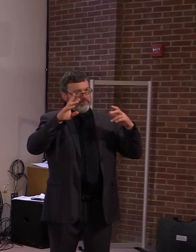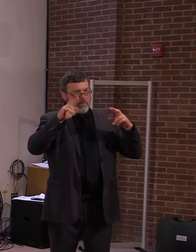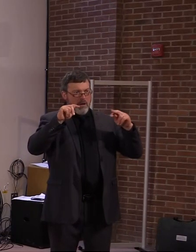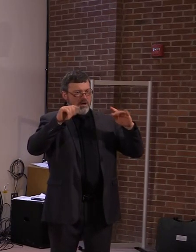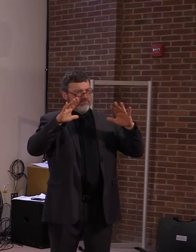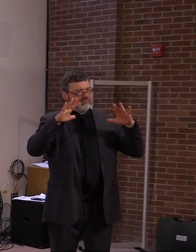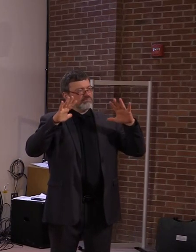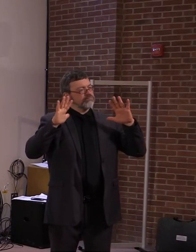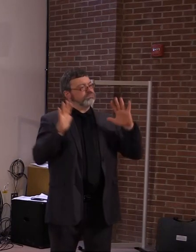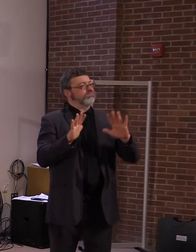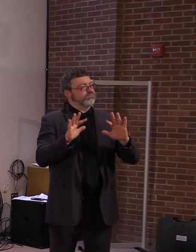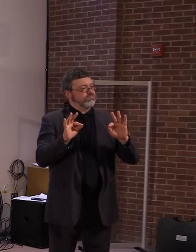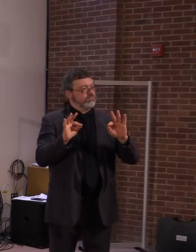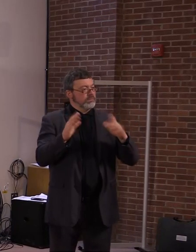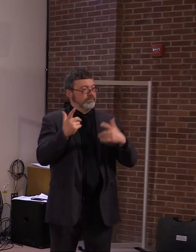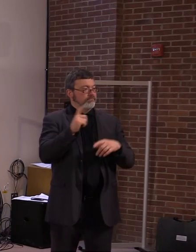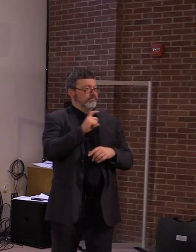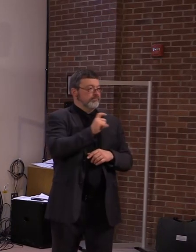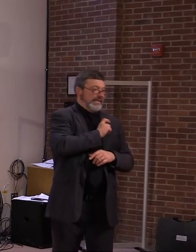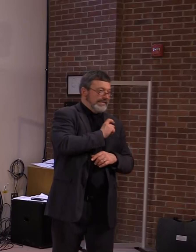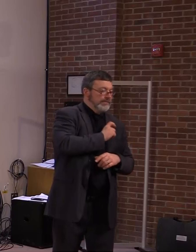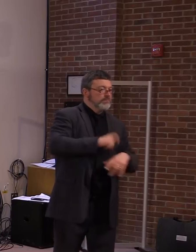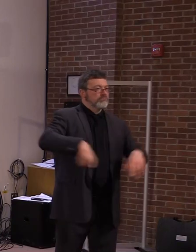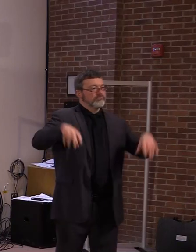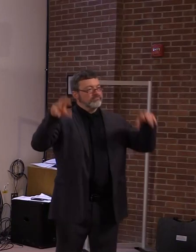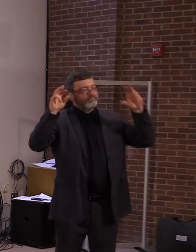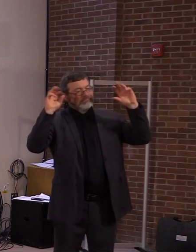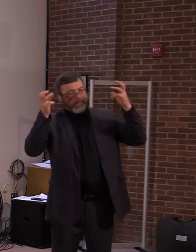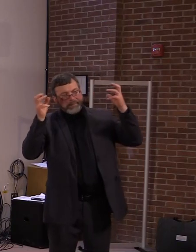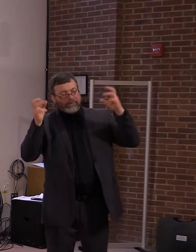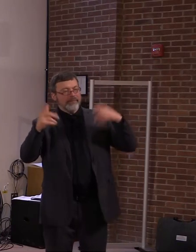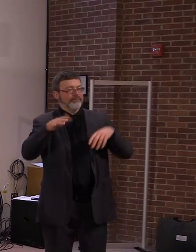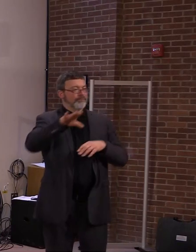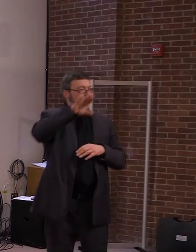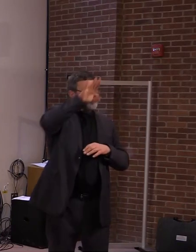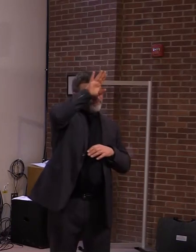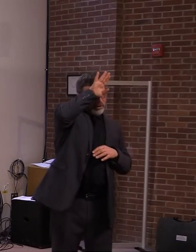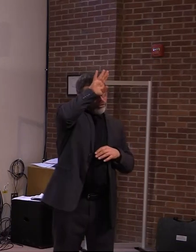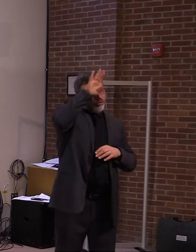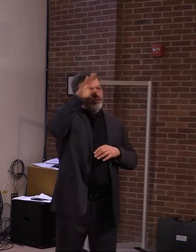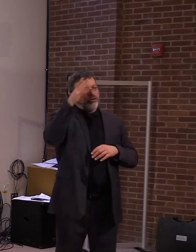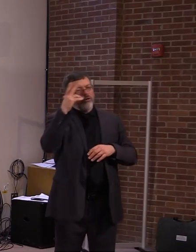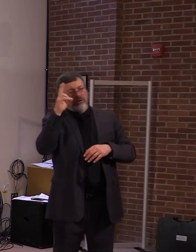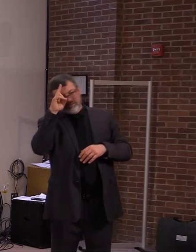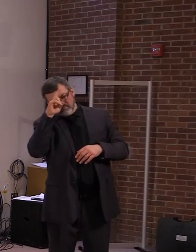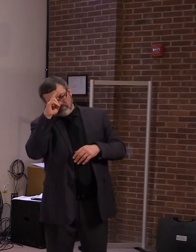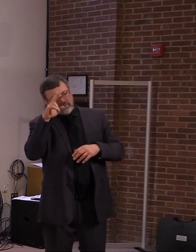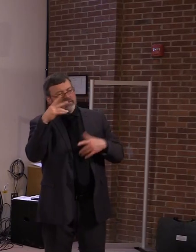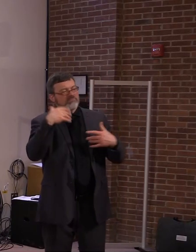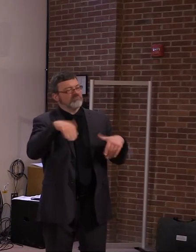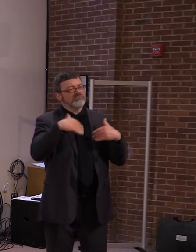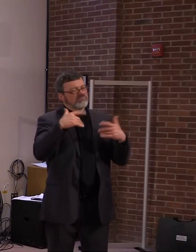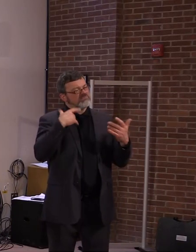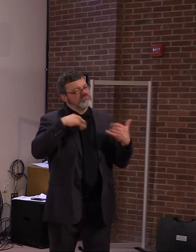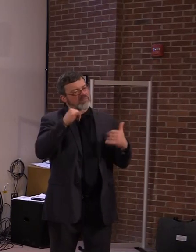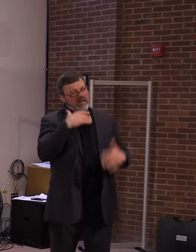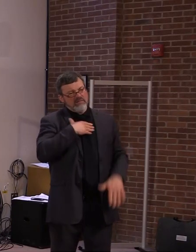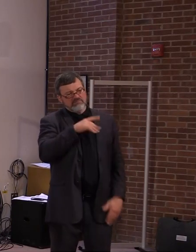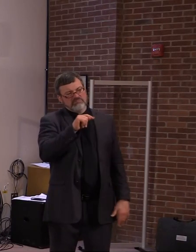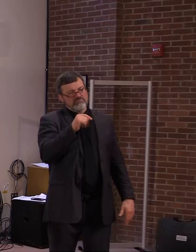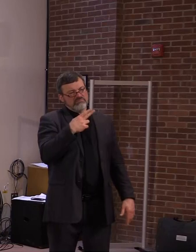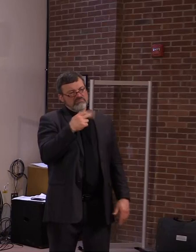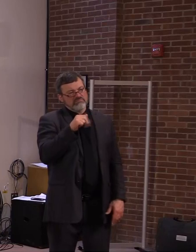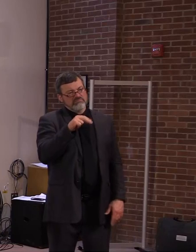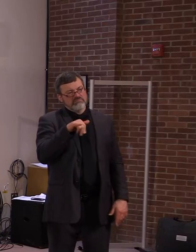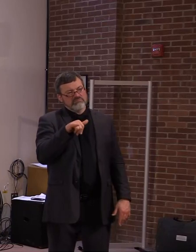officer to the EMT to everyone that's out there. They're doing enormous amounts of work, and we should be all grateful